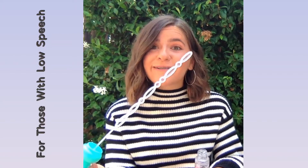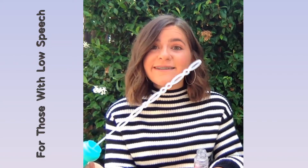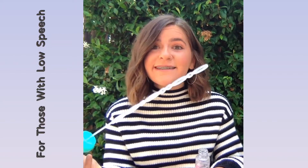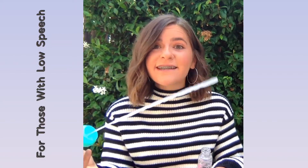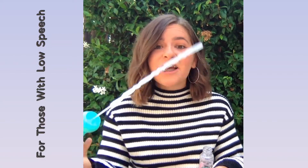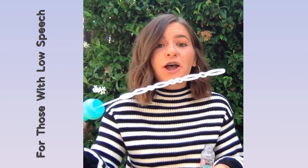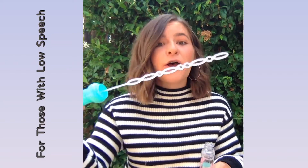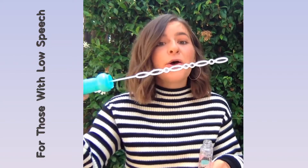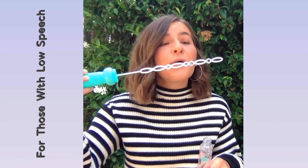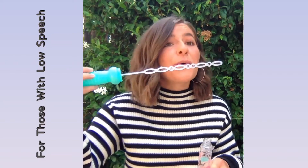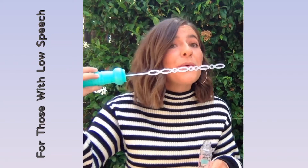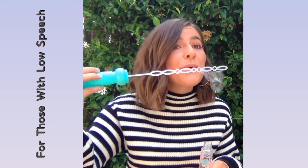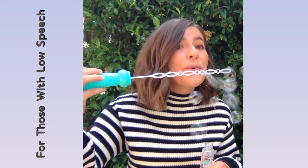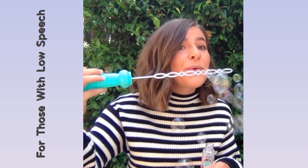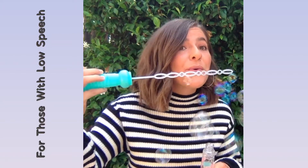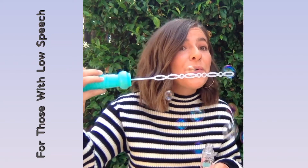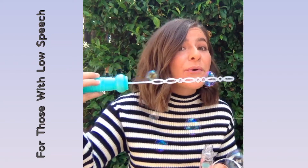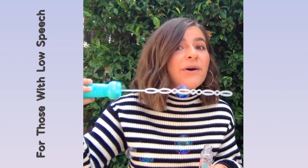Out.